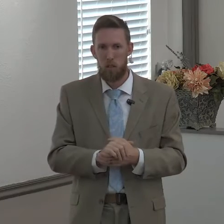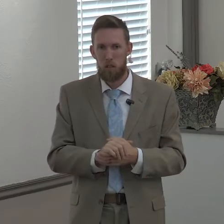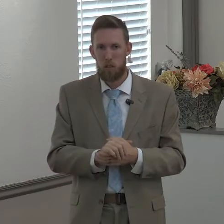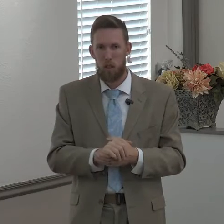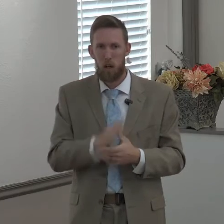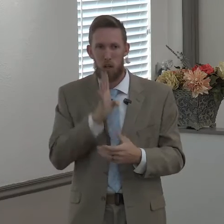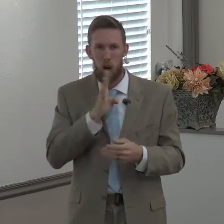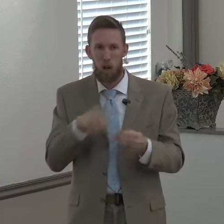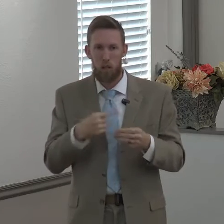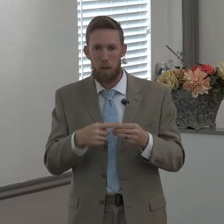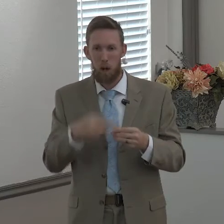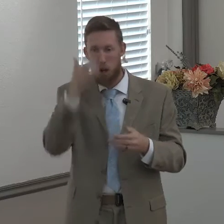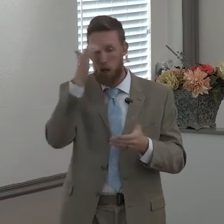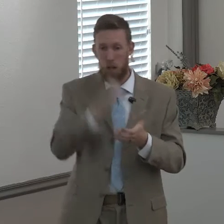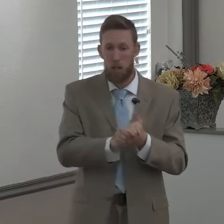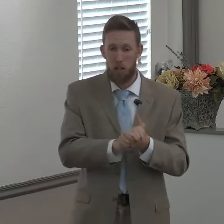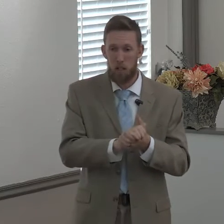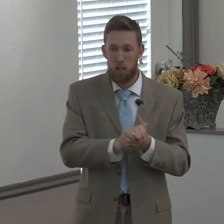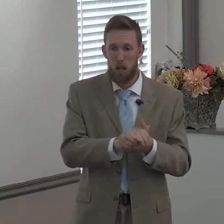love.